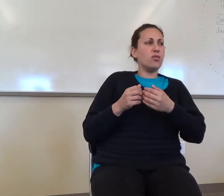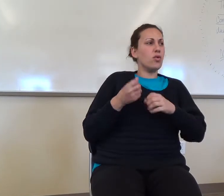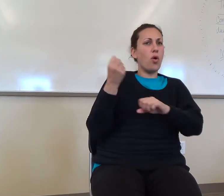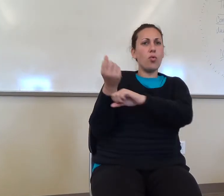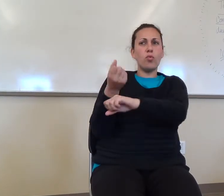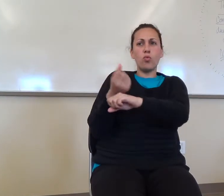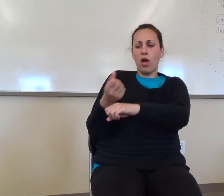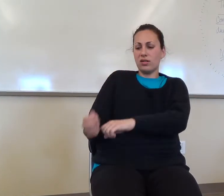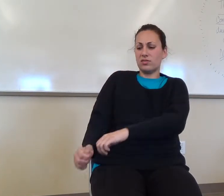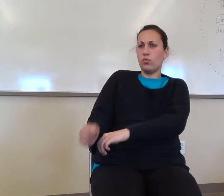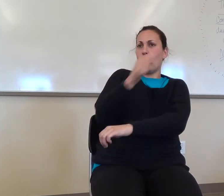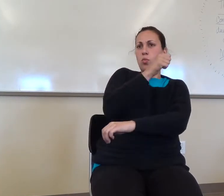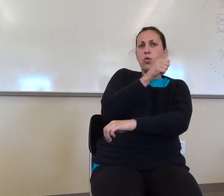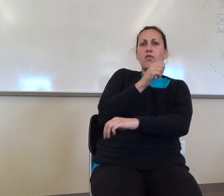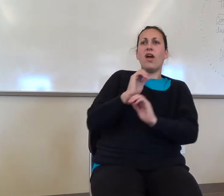a situation like that?